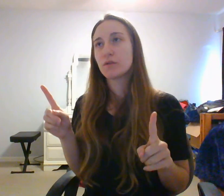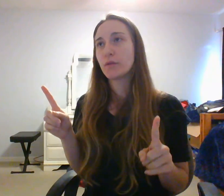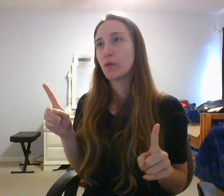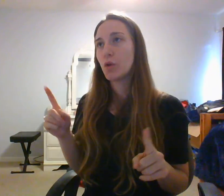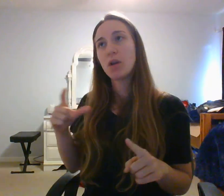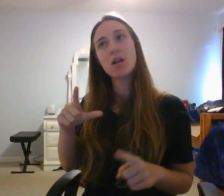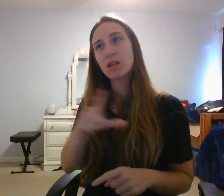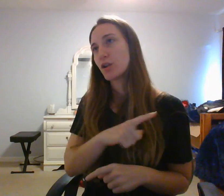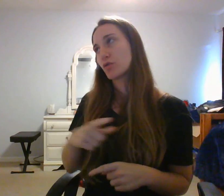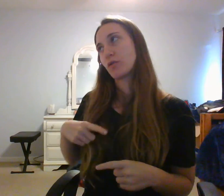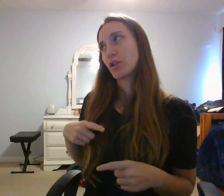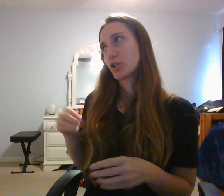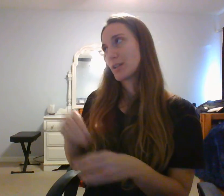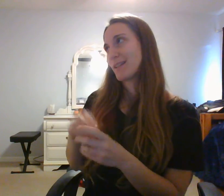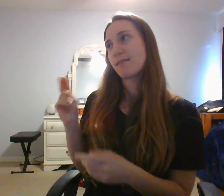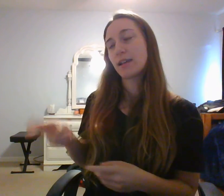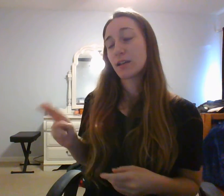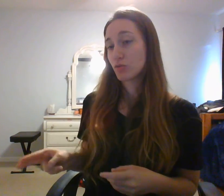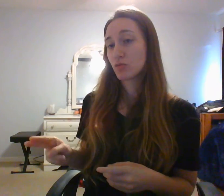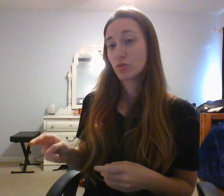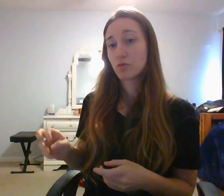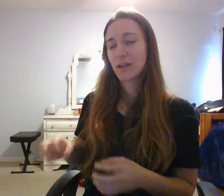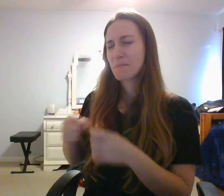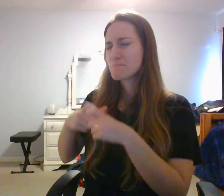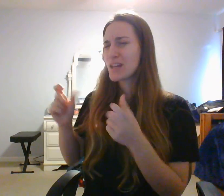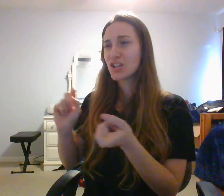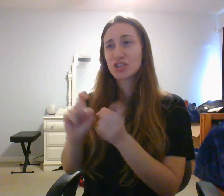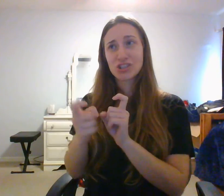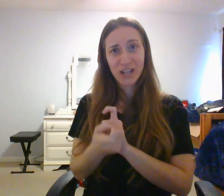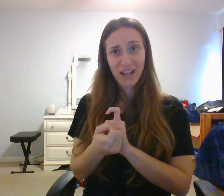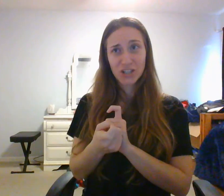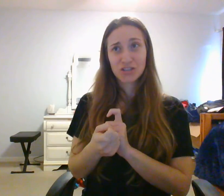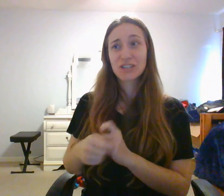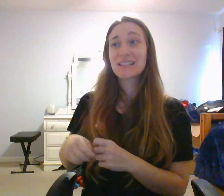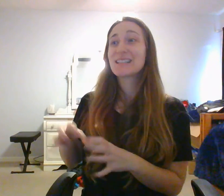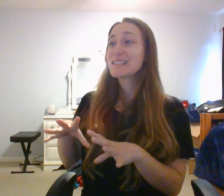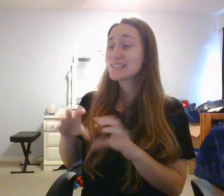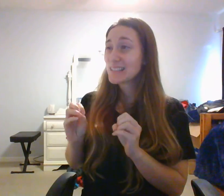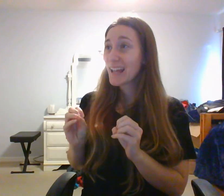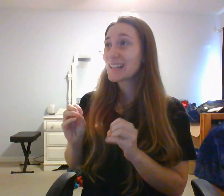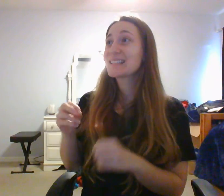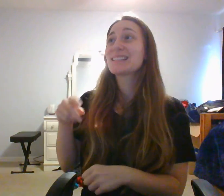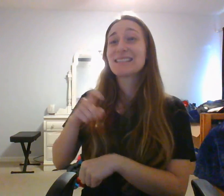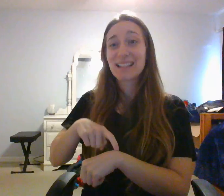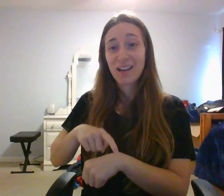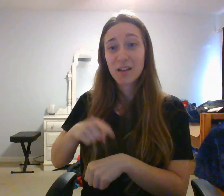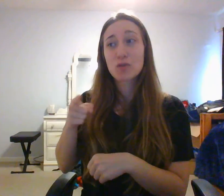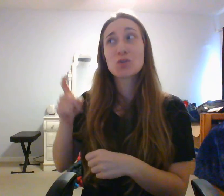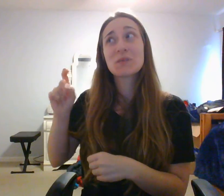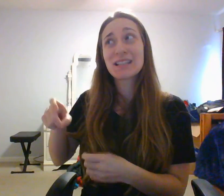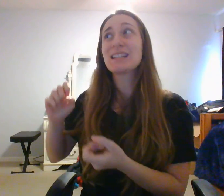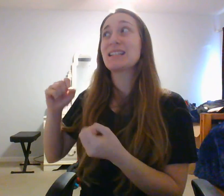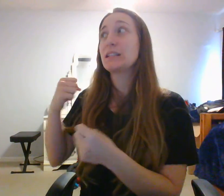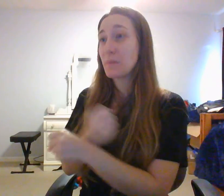history. Enormous change takes time, and you have to continue to battle. You don't win a lawsuit or